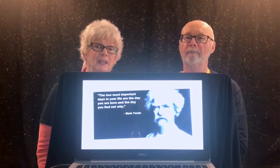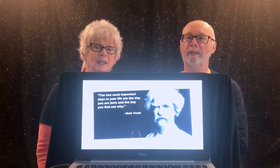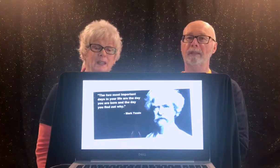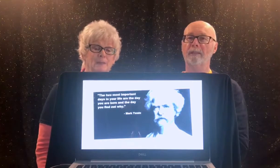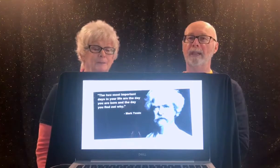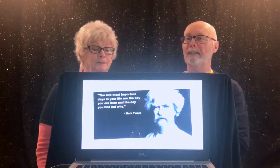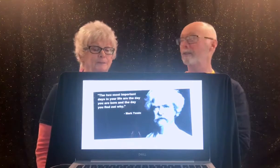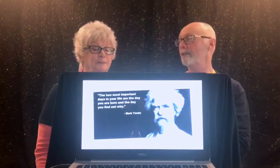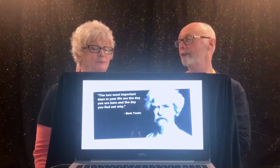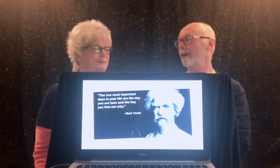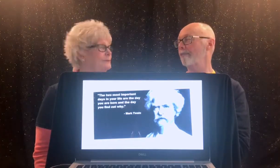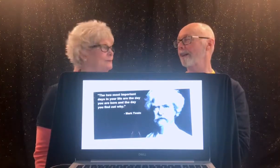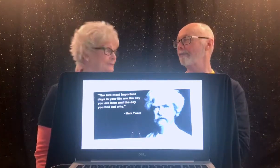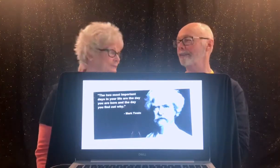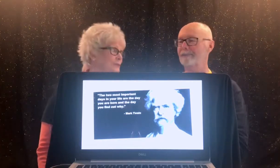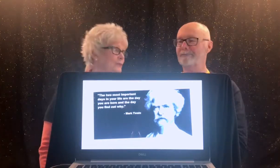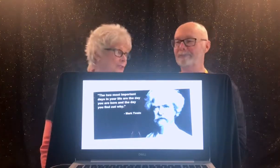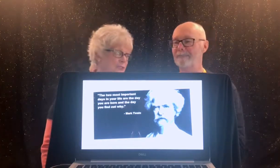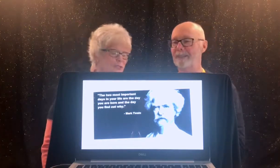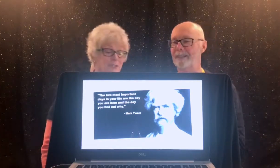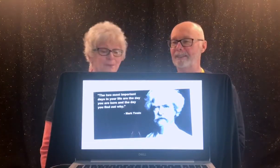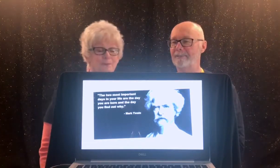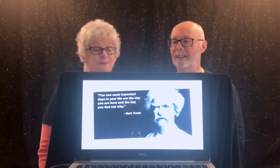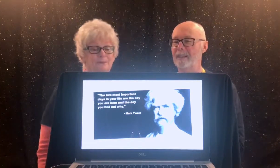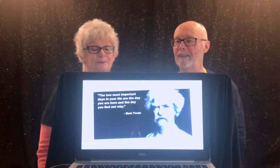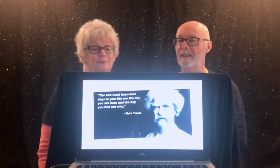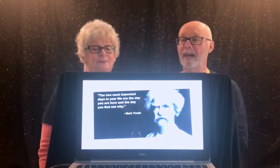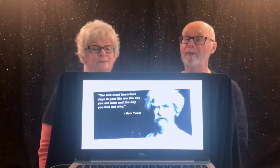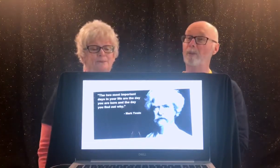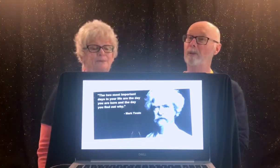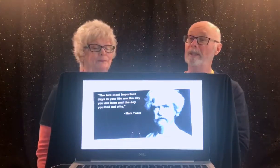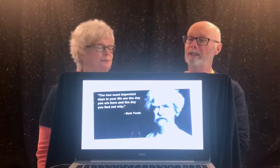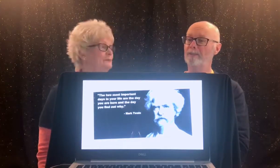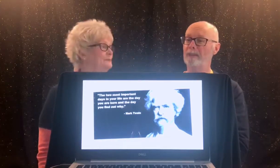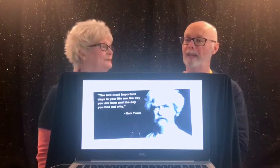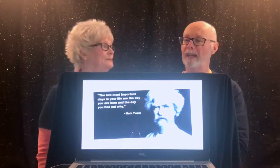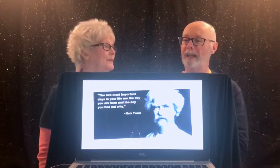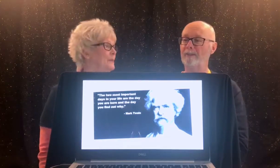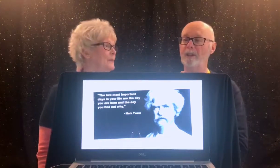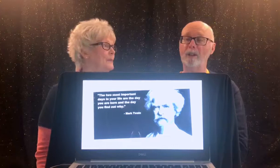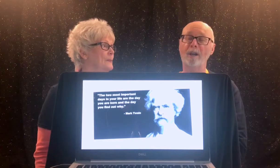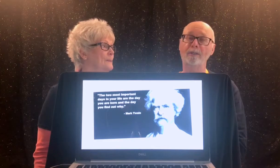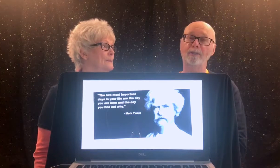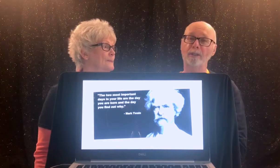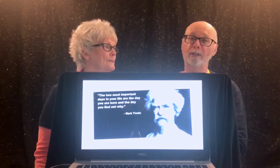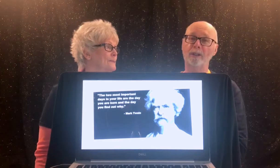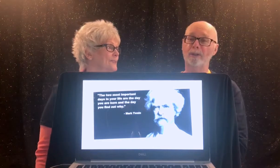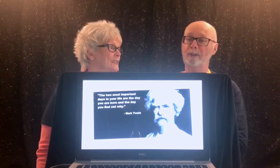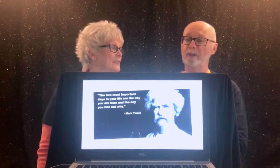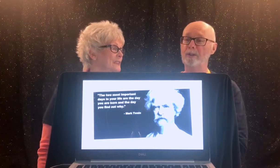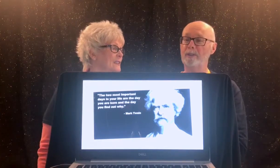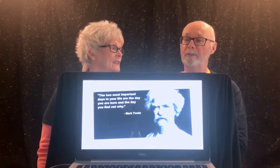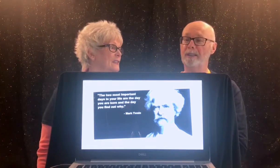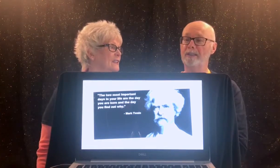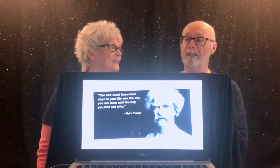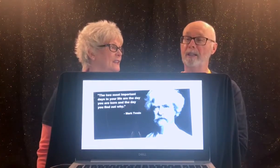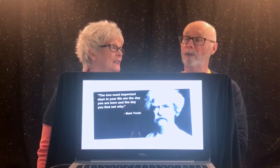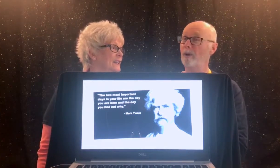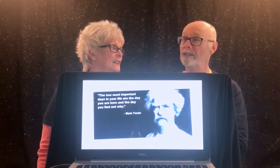beginning. Like it was in our family. For sure. Yes. The life we live today, after the loss of 2 children and 2 siblings, wasn't